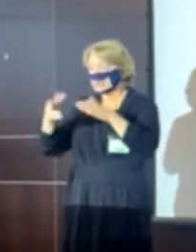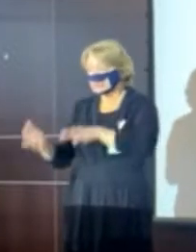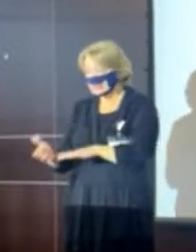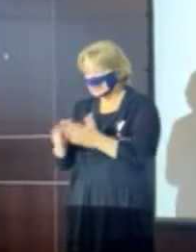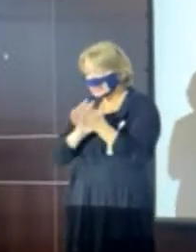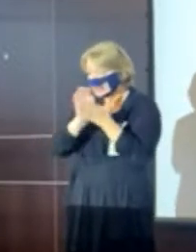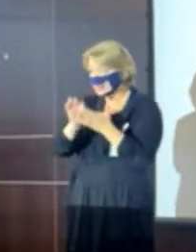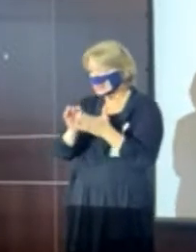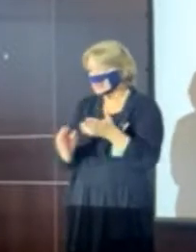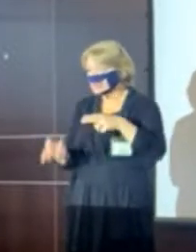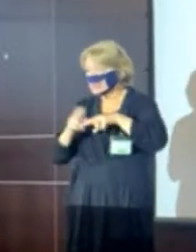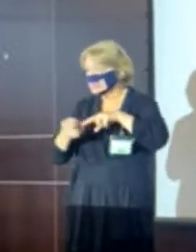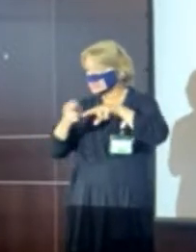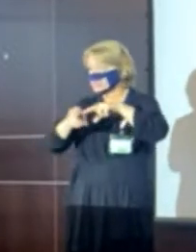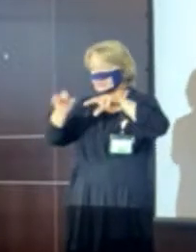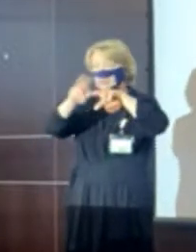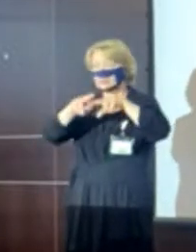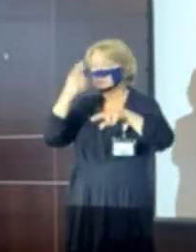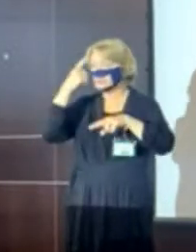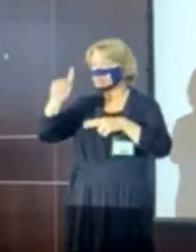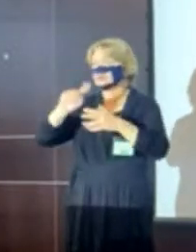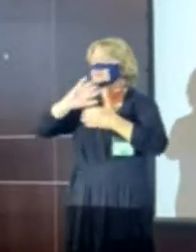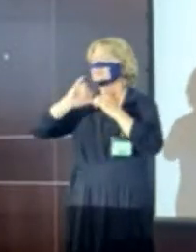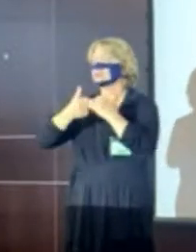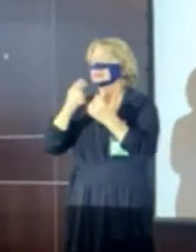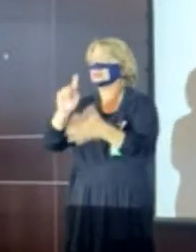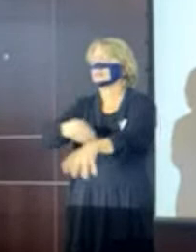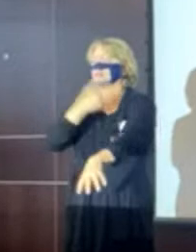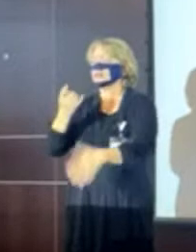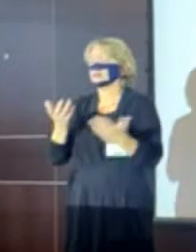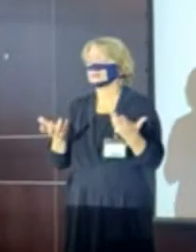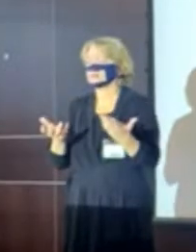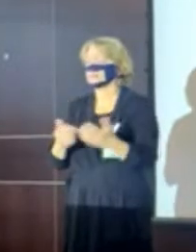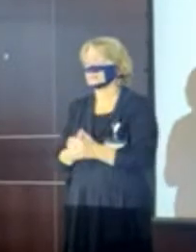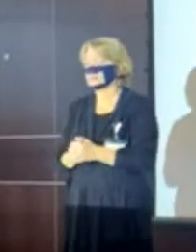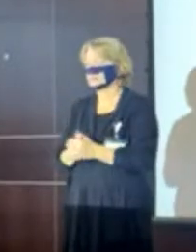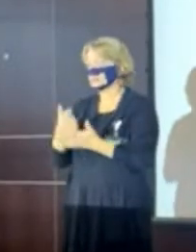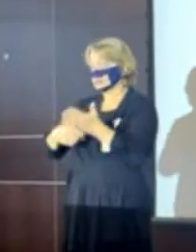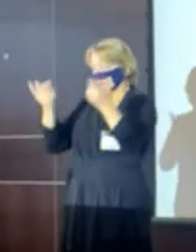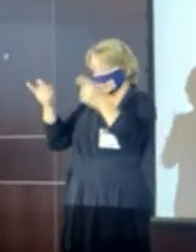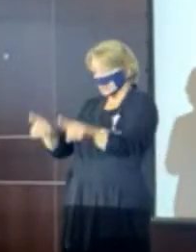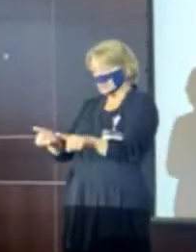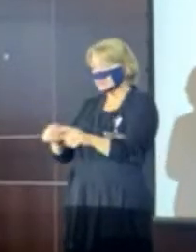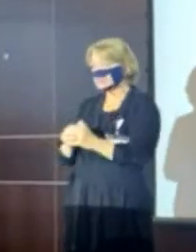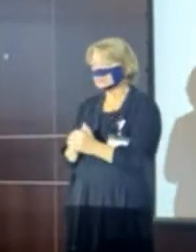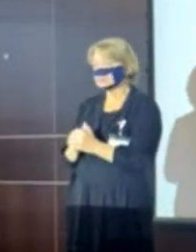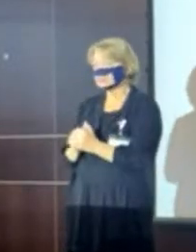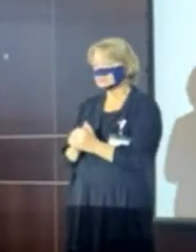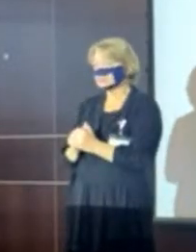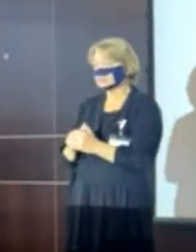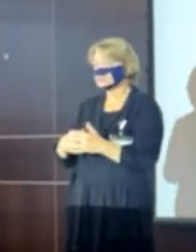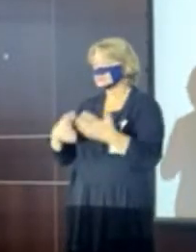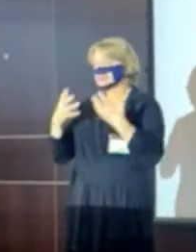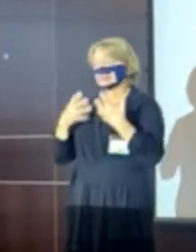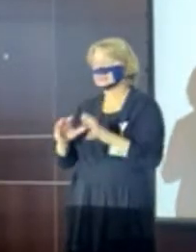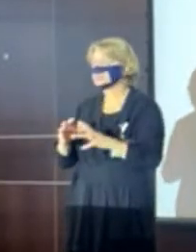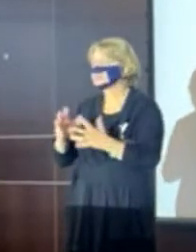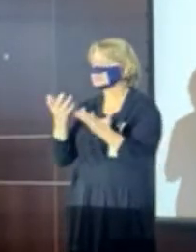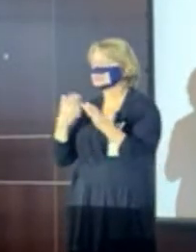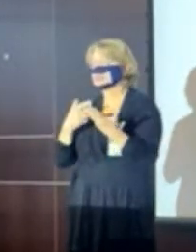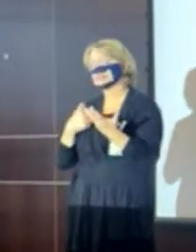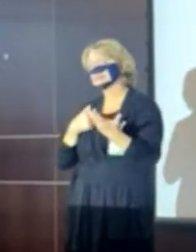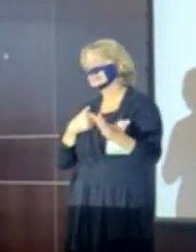going up and up and up for how long? Yeah, so what happens is that, I don't want to be callous when I say